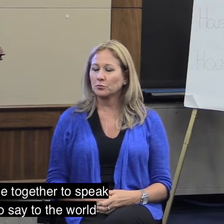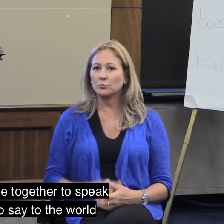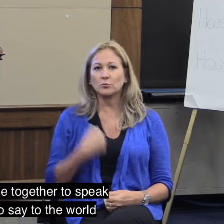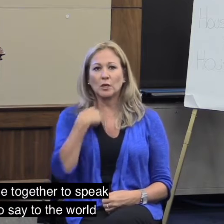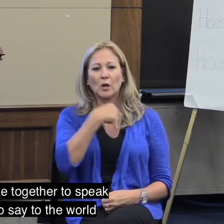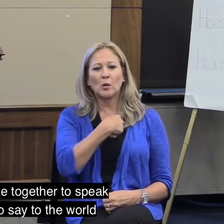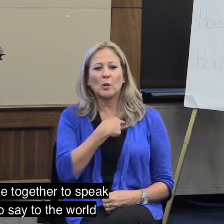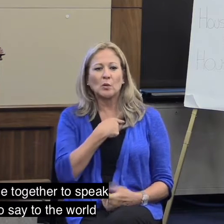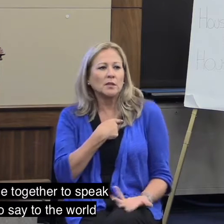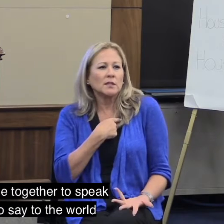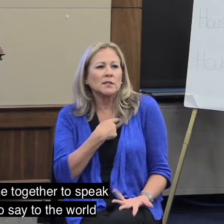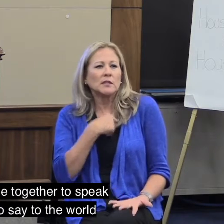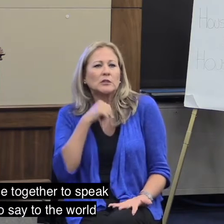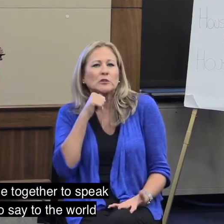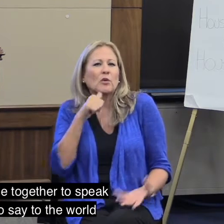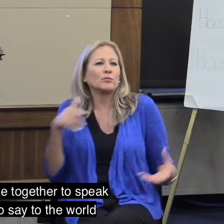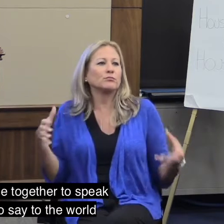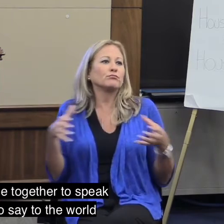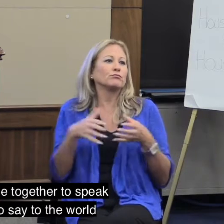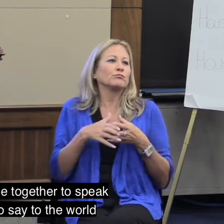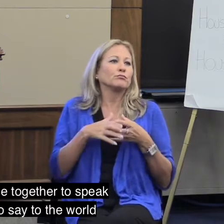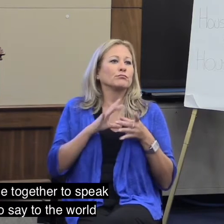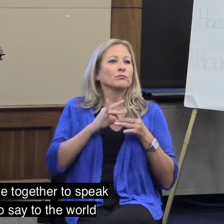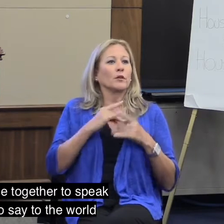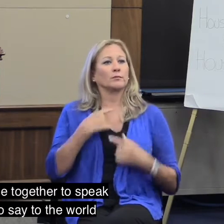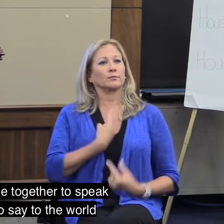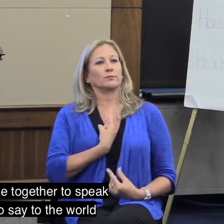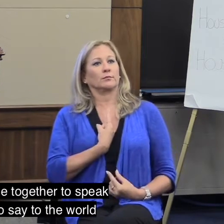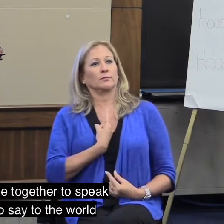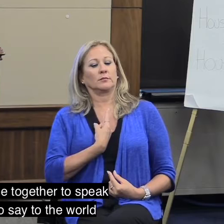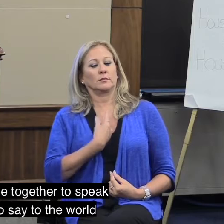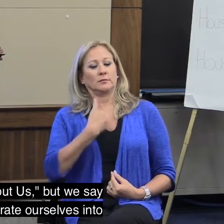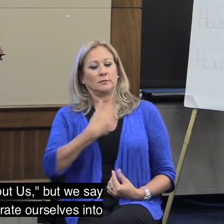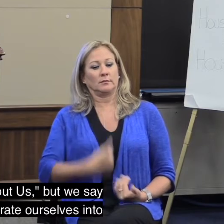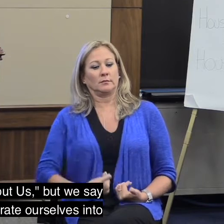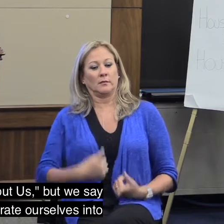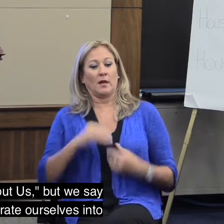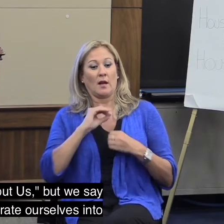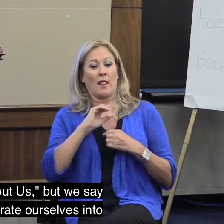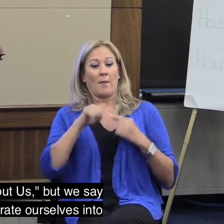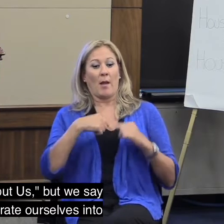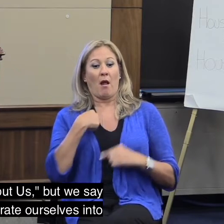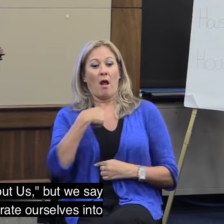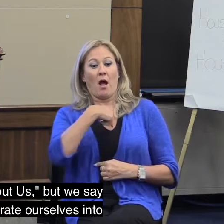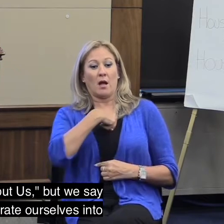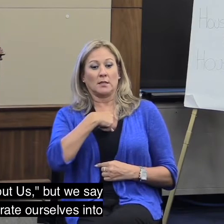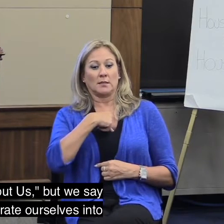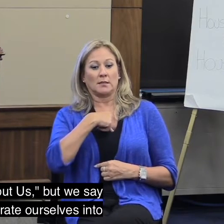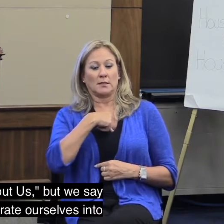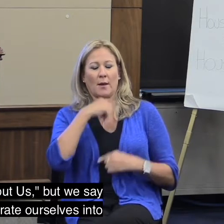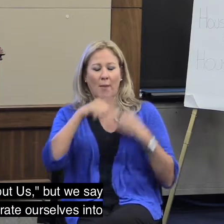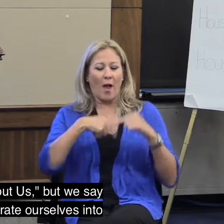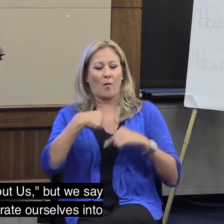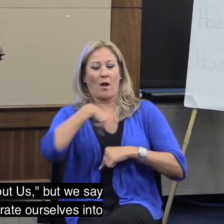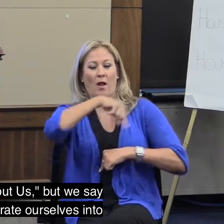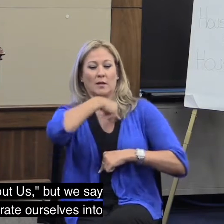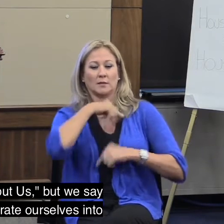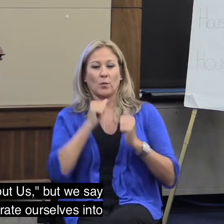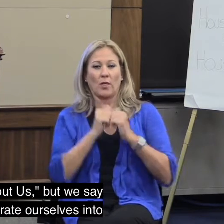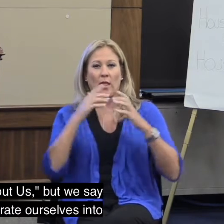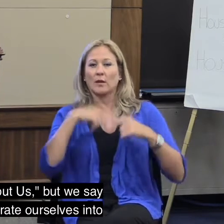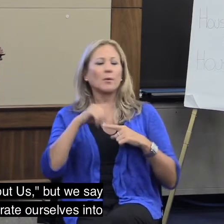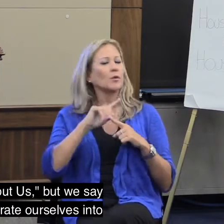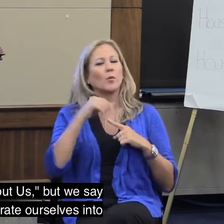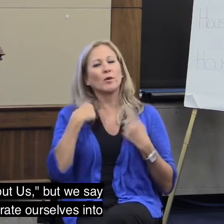So we merely do not come together to speak for ourselves and to say to the world nothing about us without us, but we say that we are here